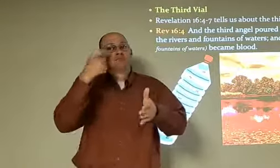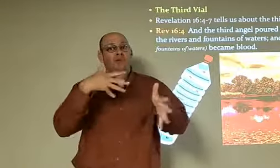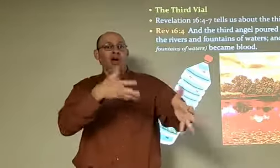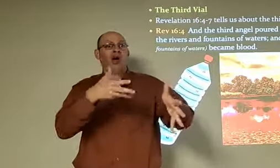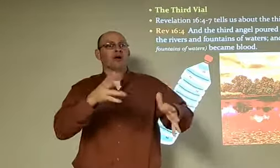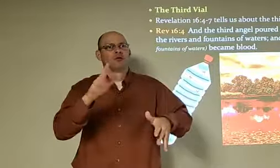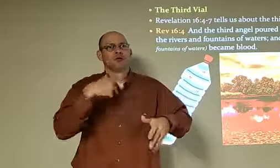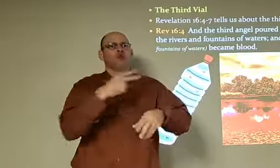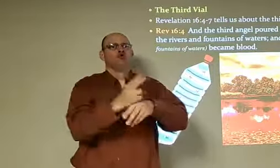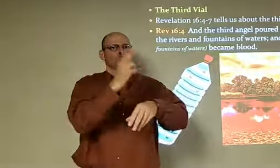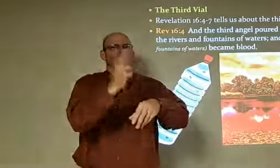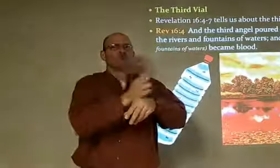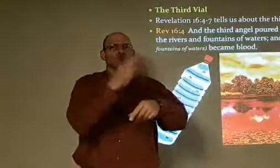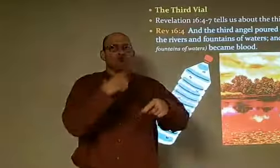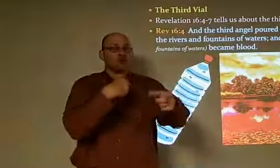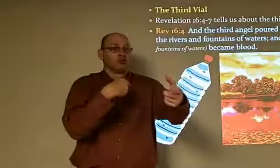know, provisions for yourself.